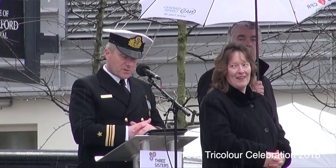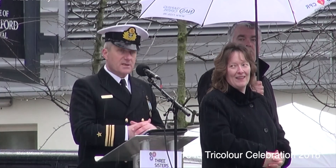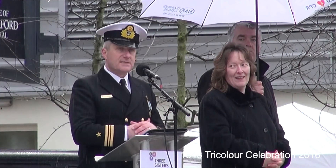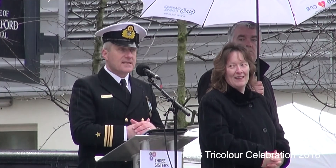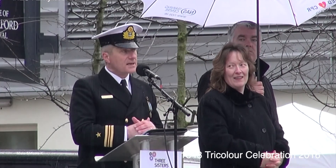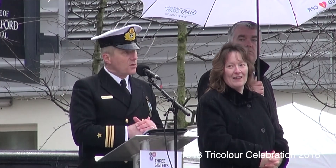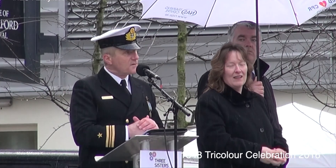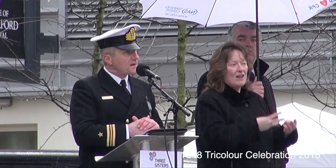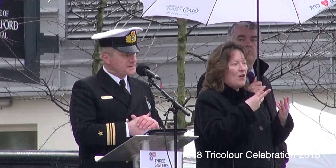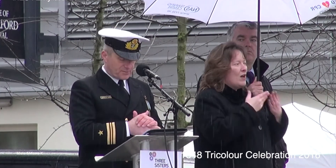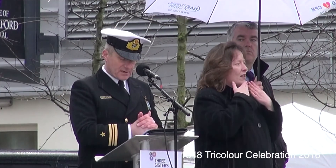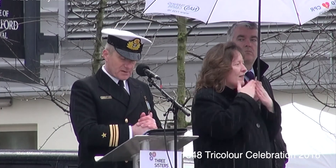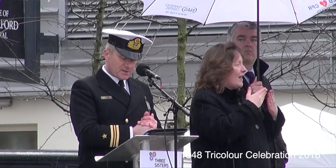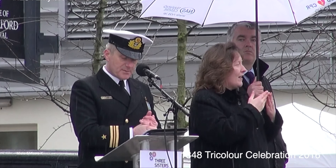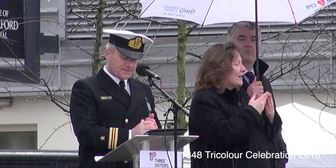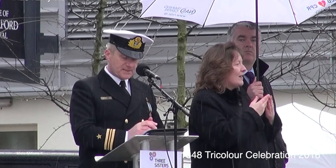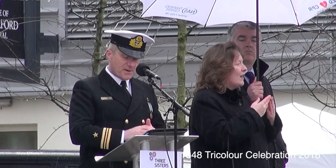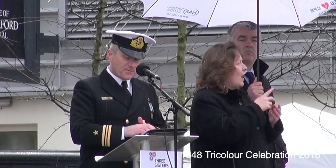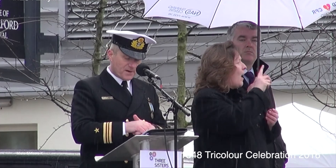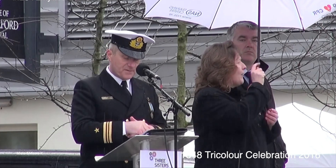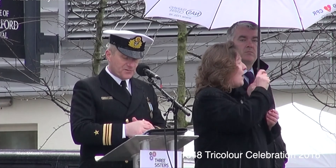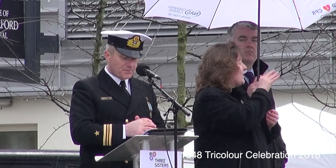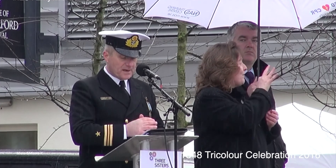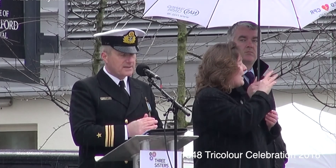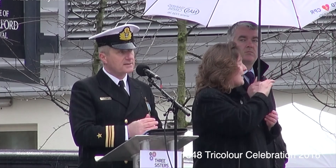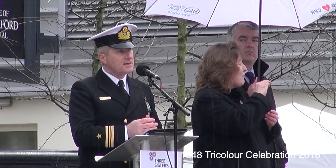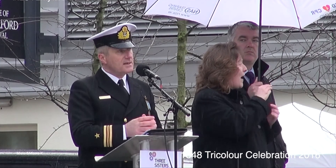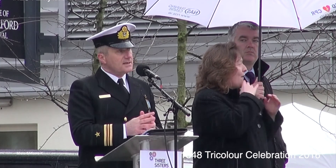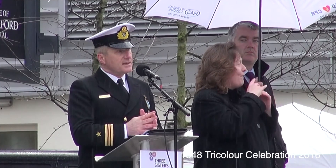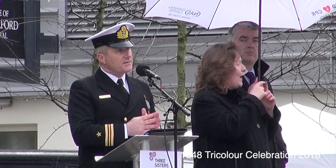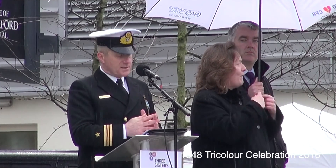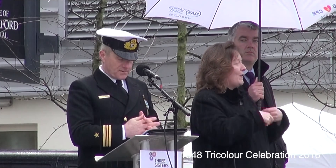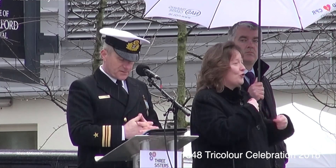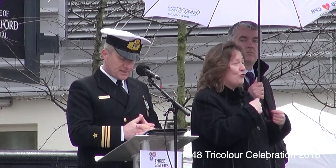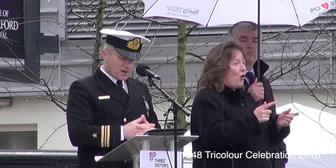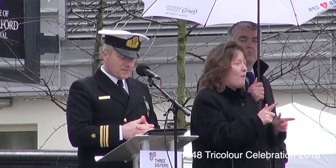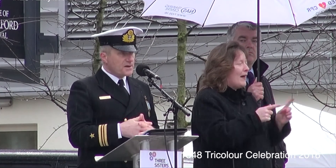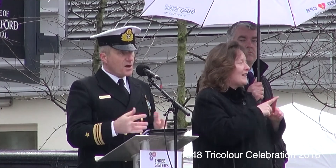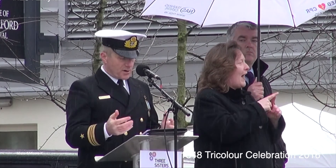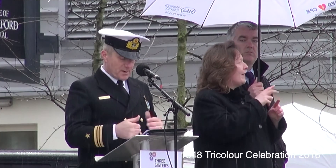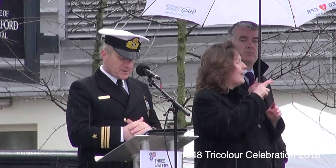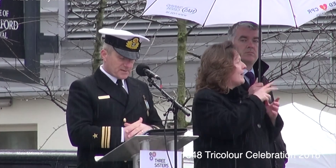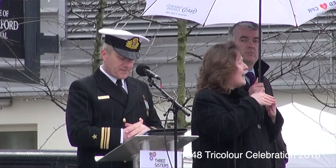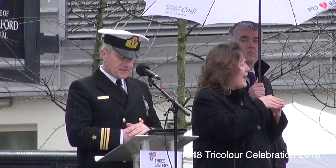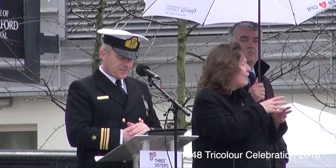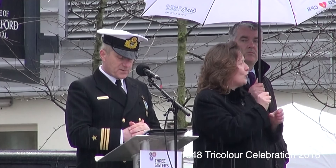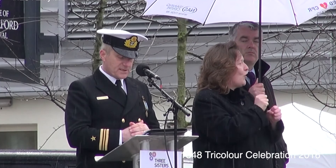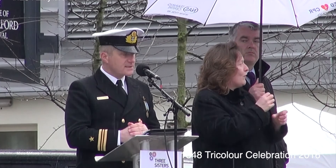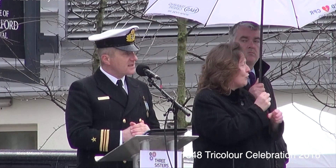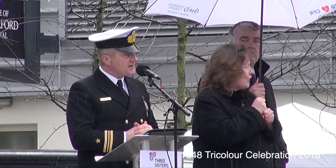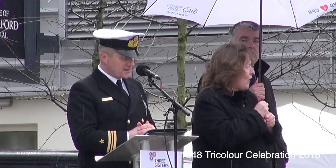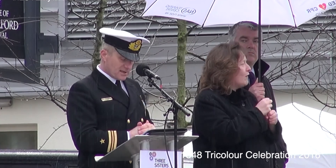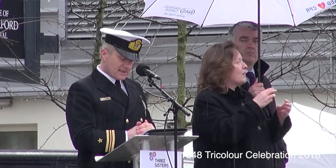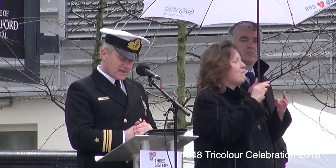I would also like to thank who have left the parade ground, the Thomas Francis Meagher Fife and Drum Band, the Naval Service Reserve, other members of the Defence